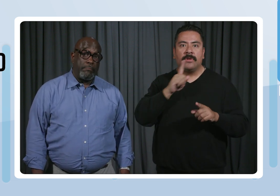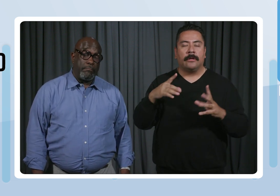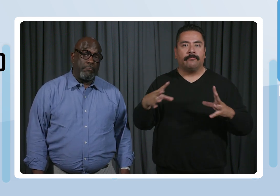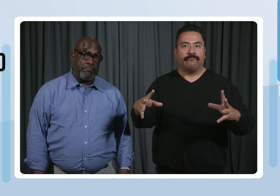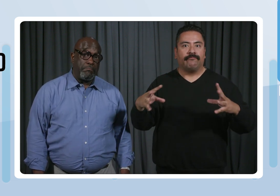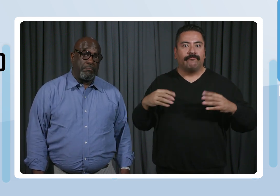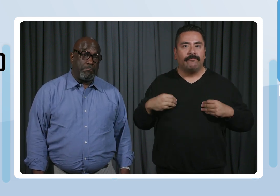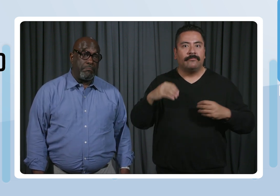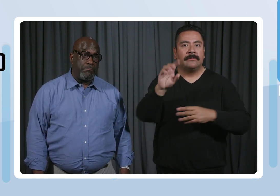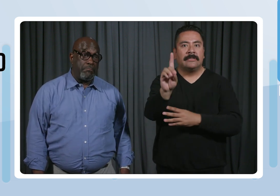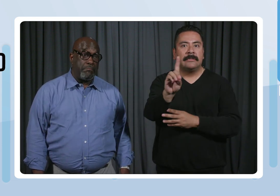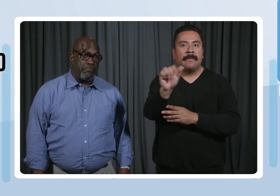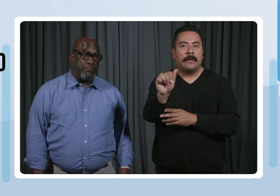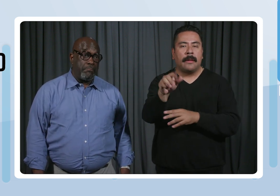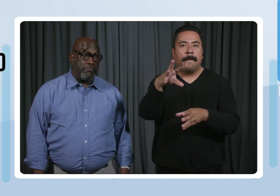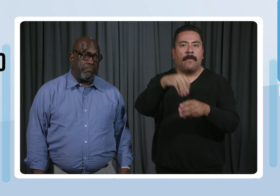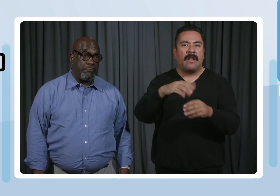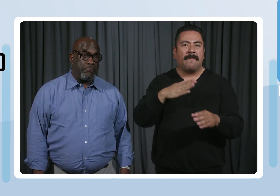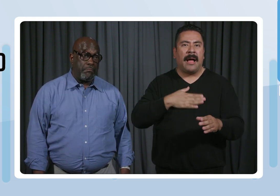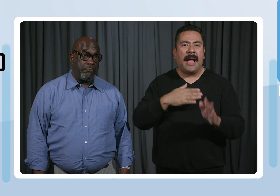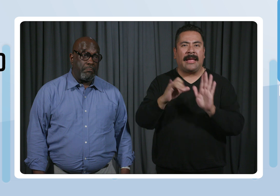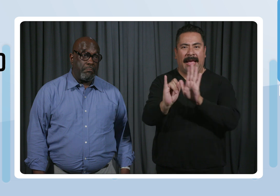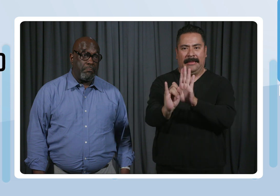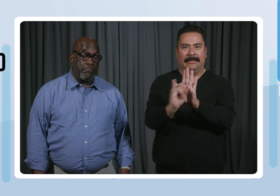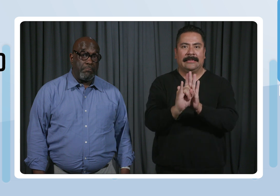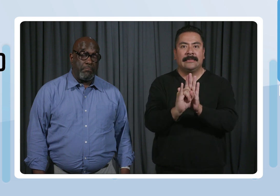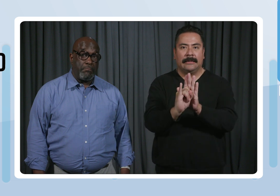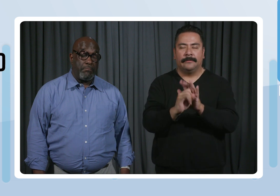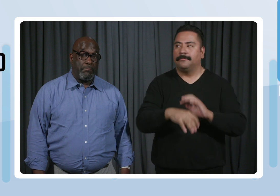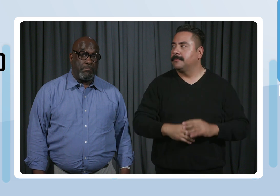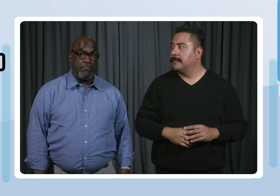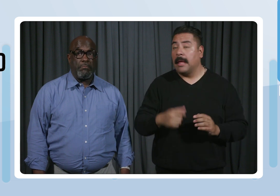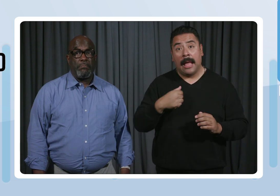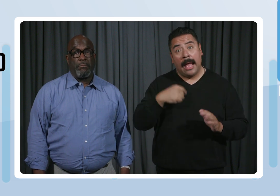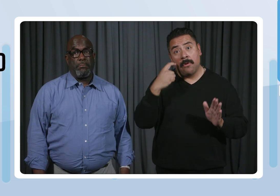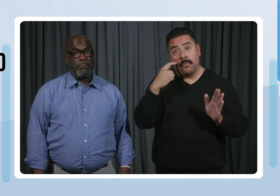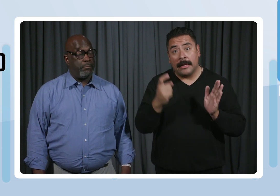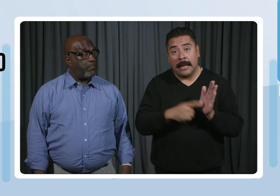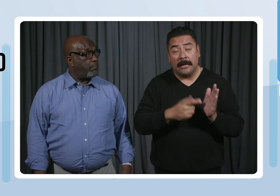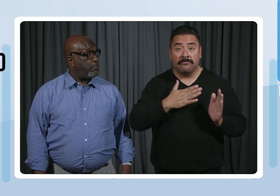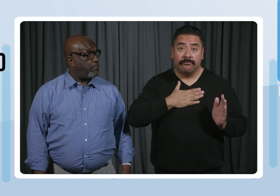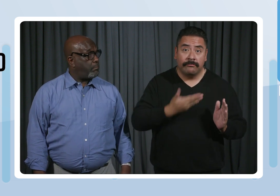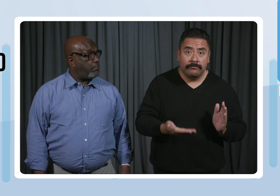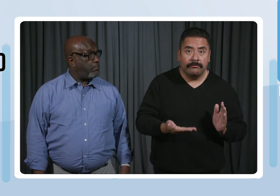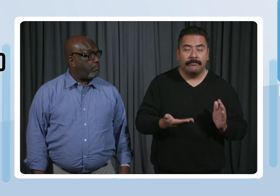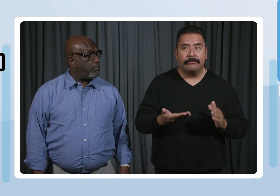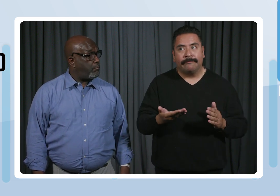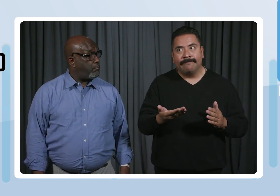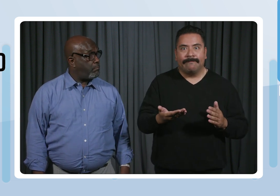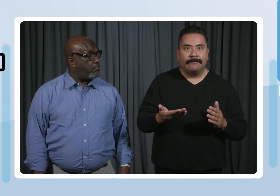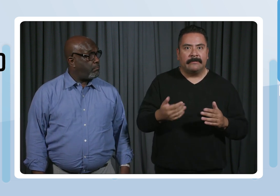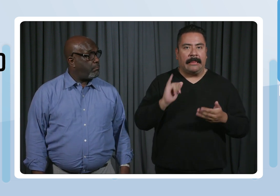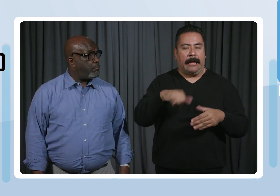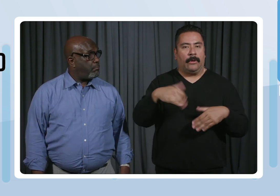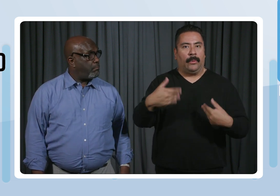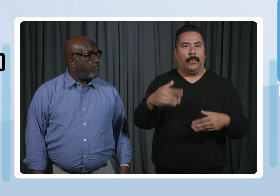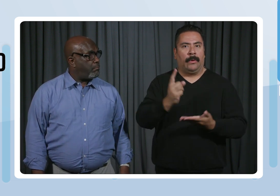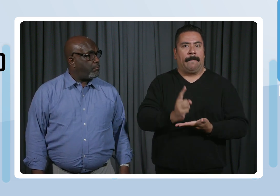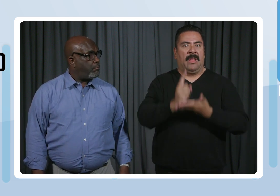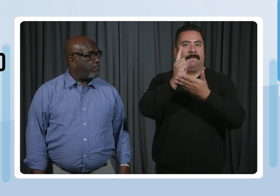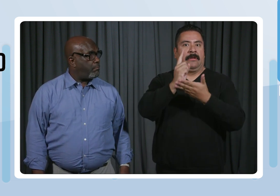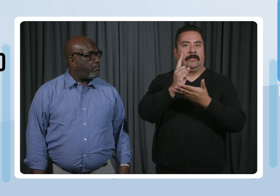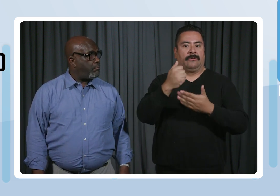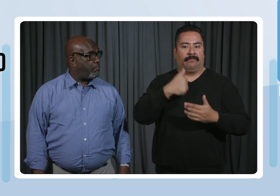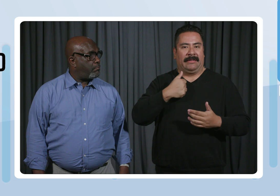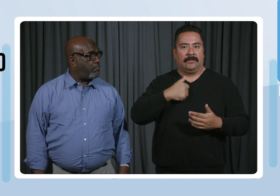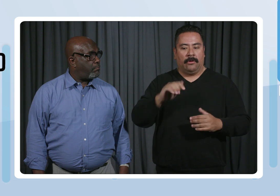embracing disability as a part of my identity. And I recognize that that is a privilege in and of itself to have